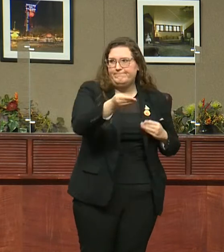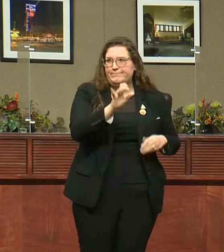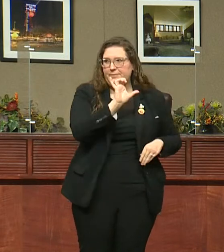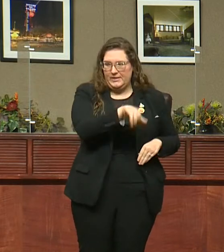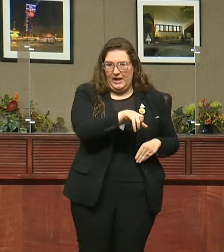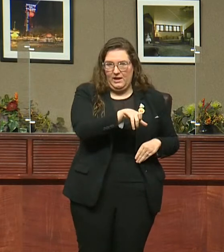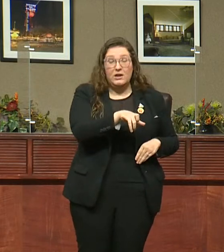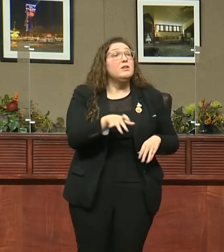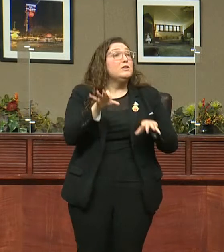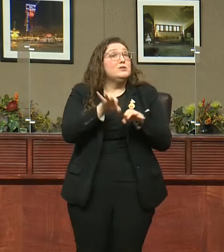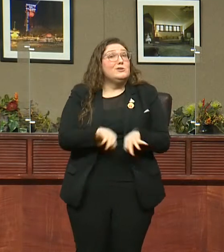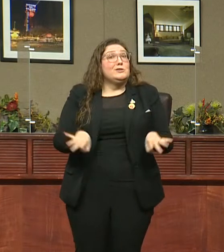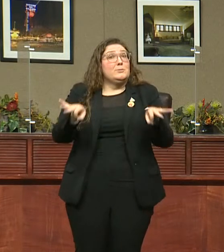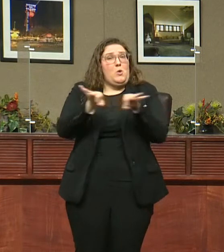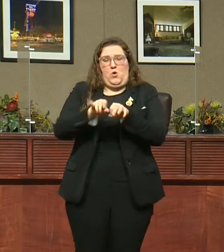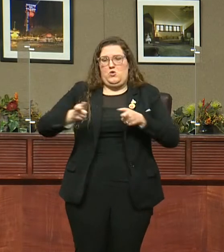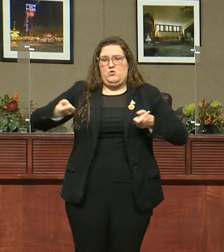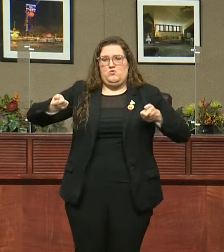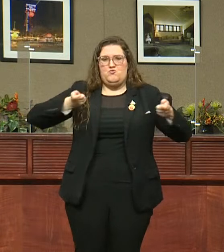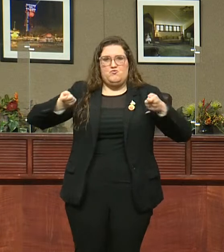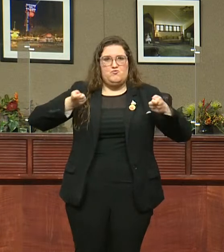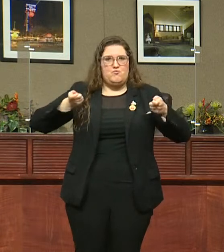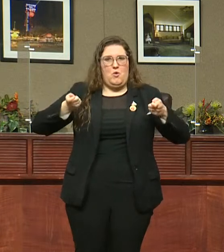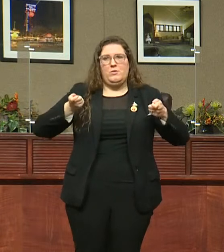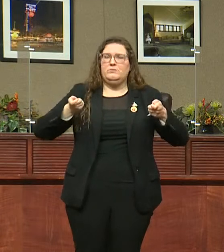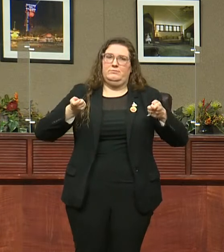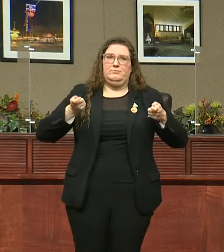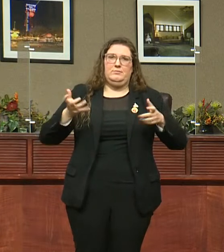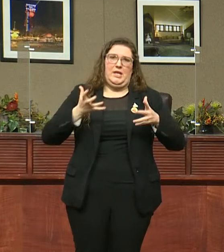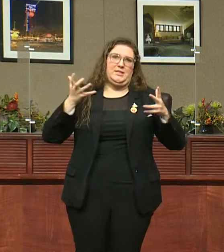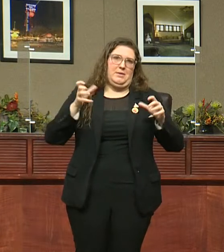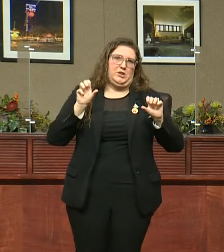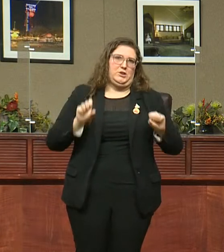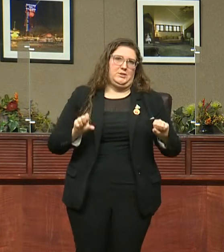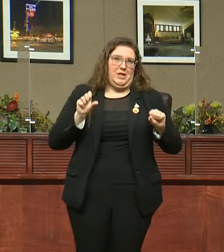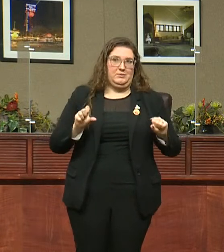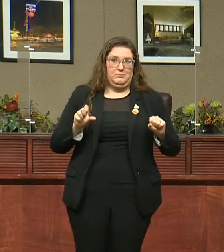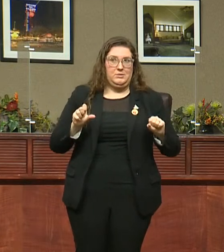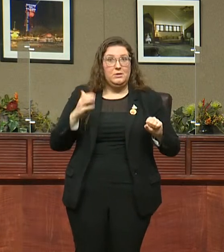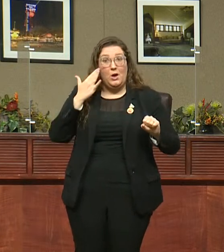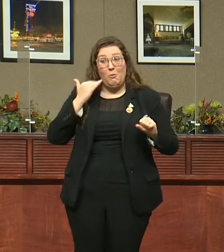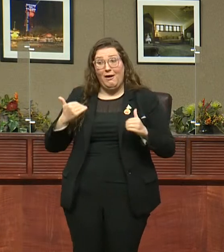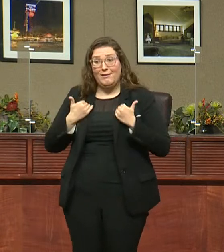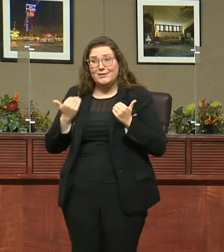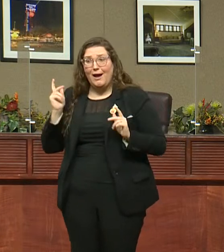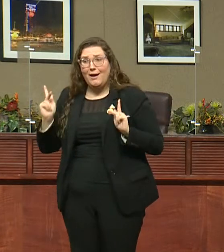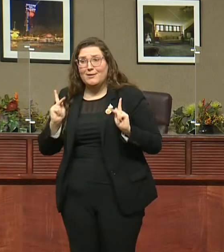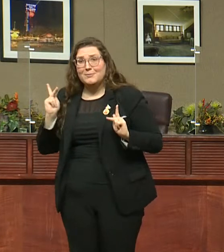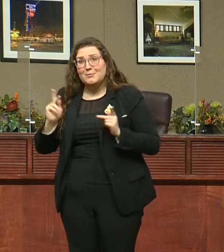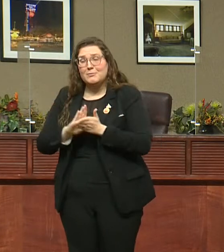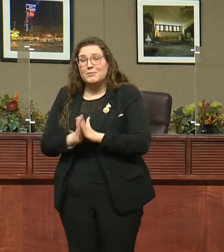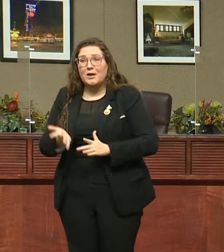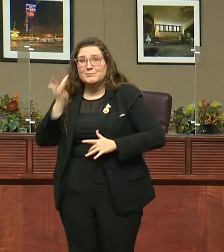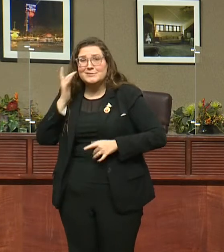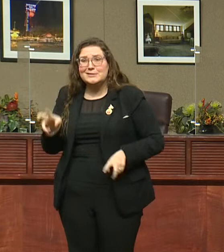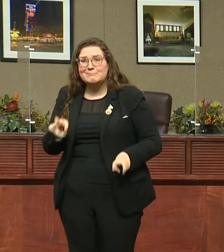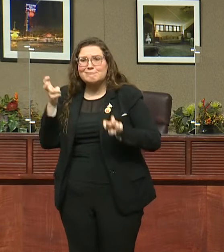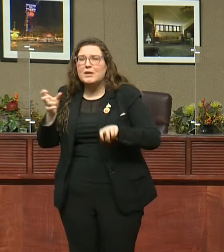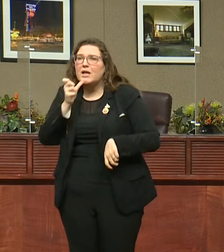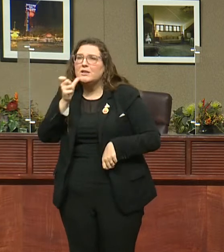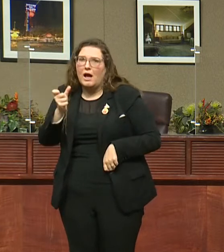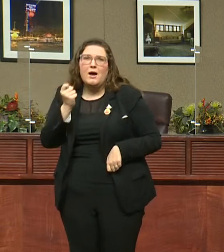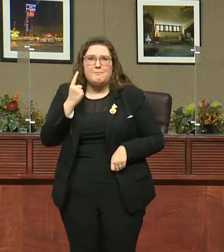experience the disease as worse as the elderly do. With that also, we